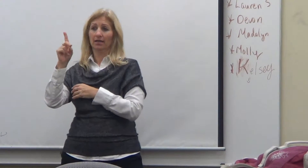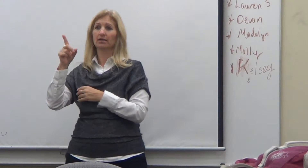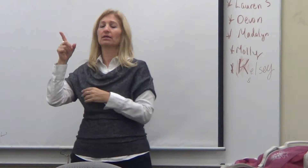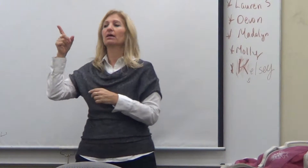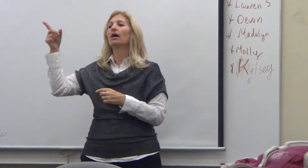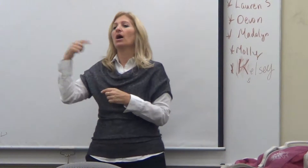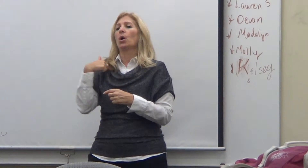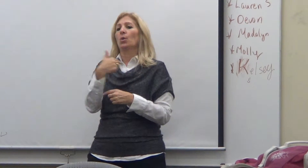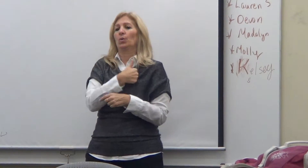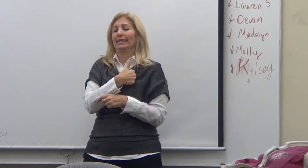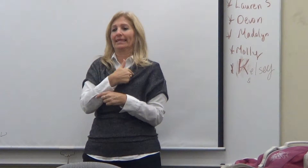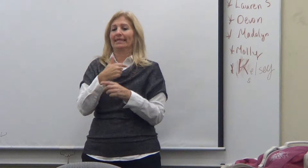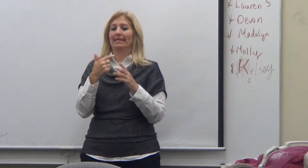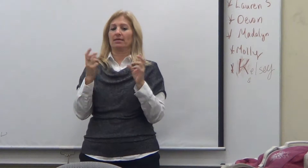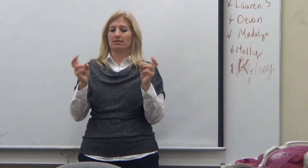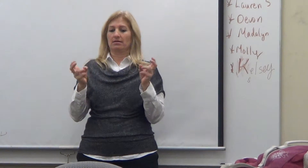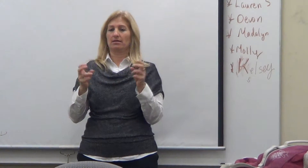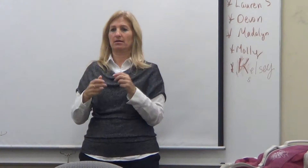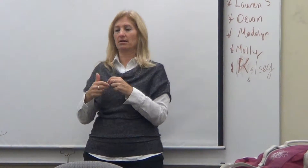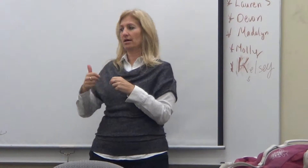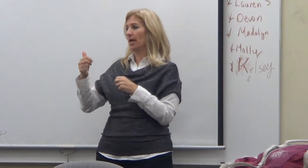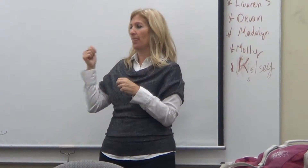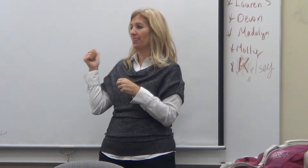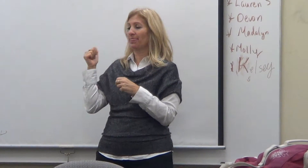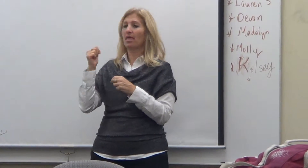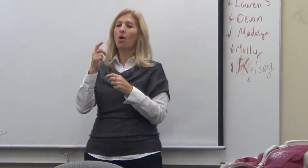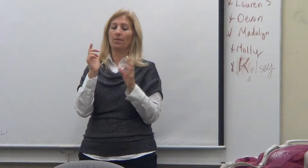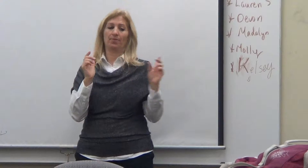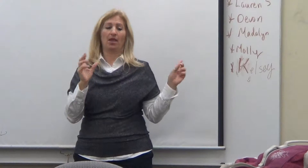And that's the acronym that we're going to use for that is HUD.